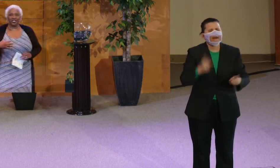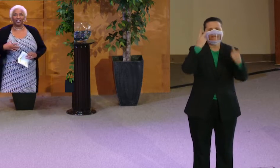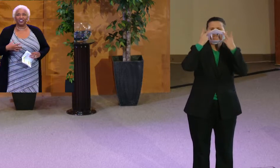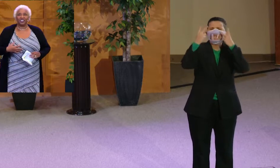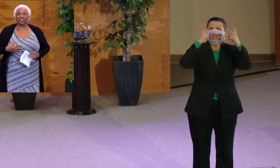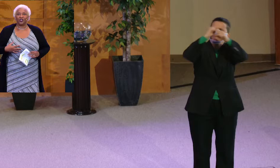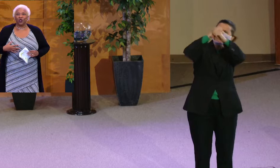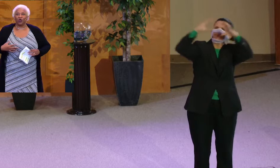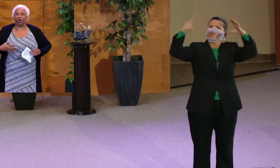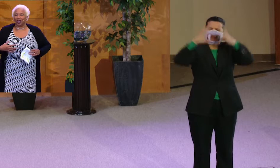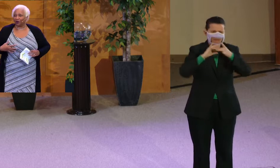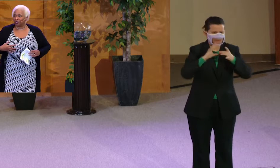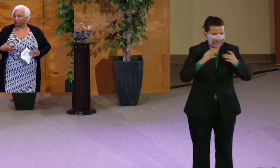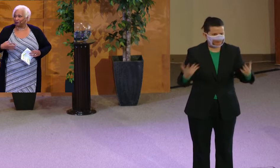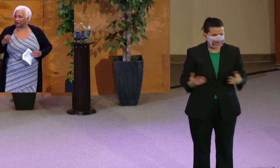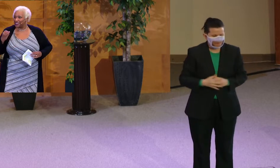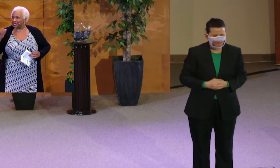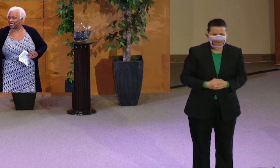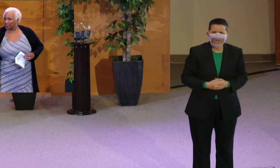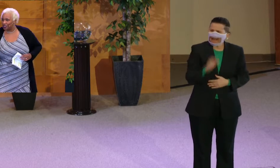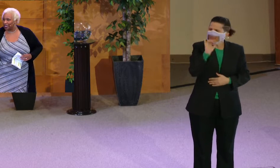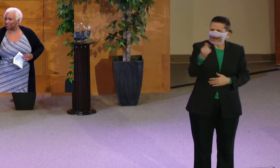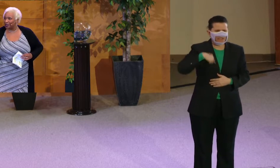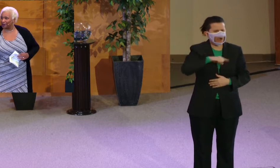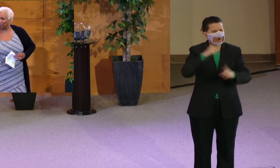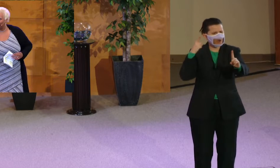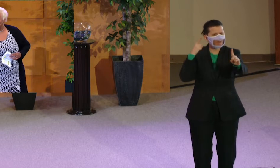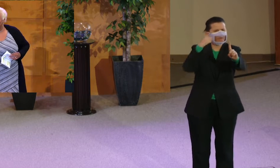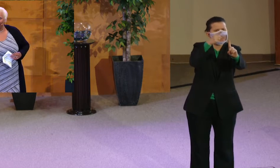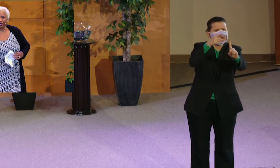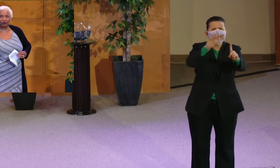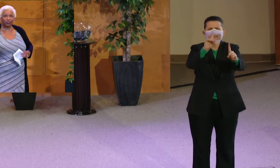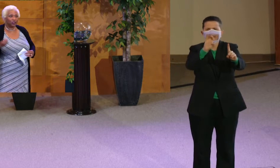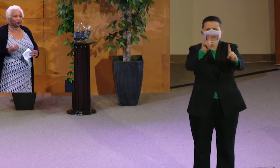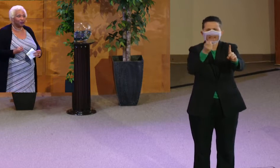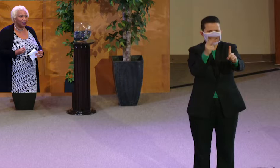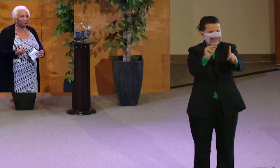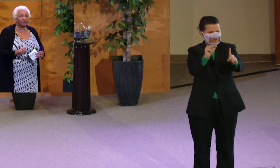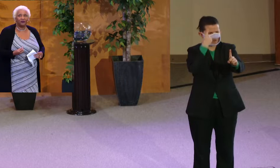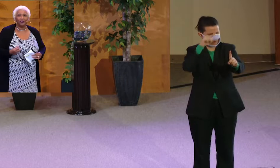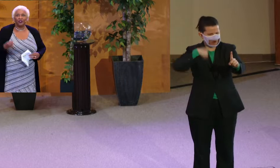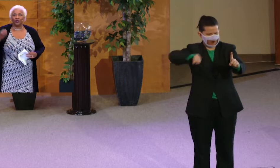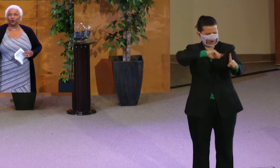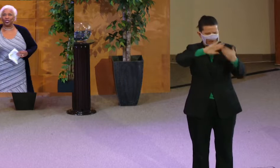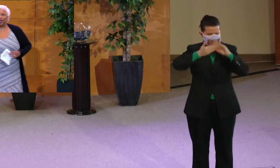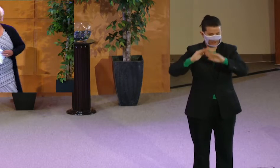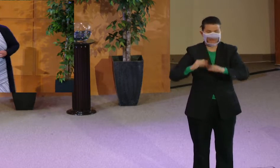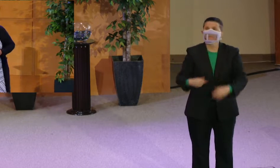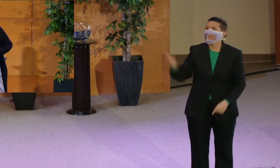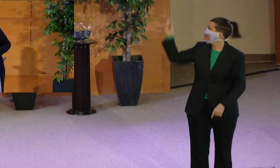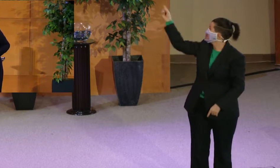statement, this is our destination as a community. Will you share it with me?